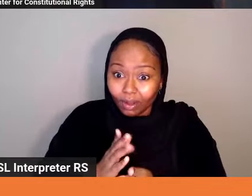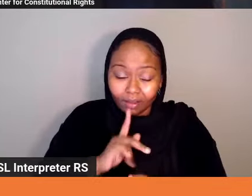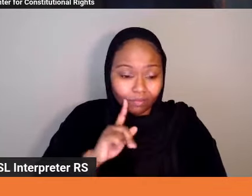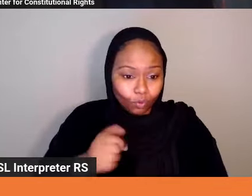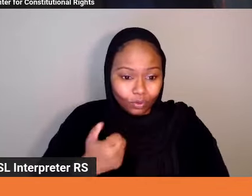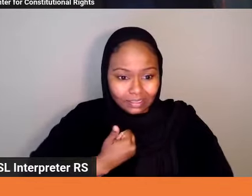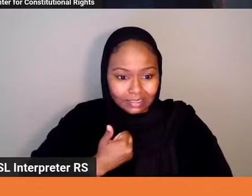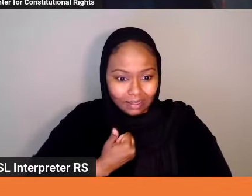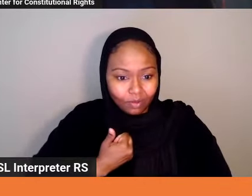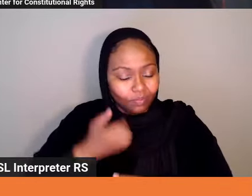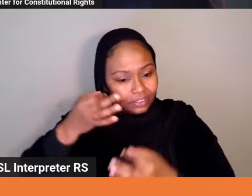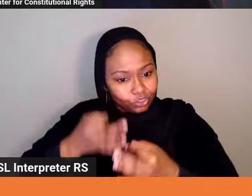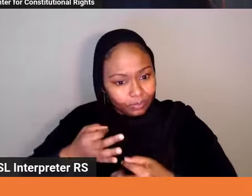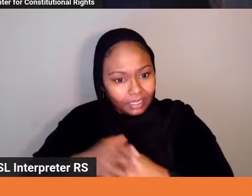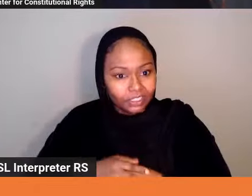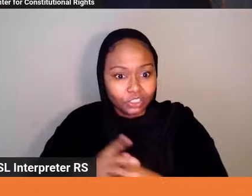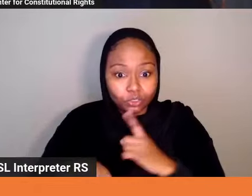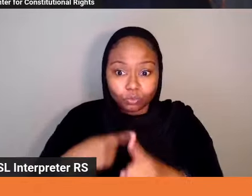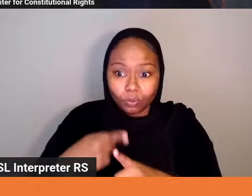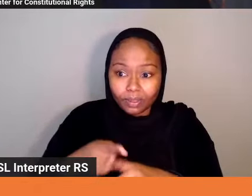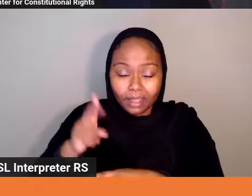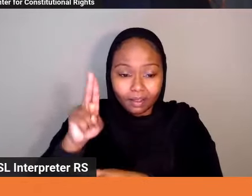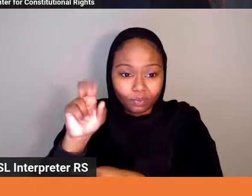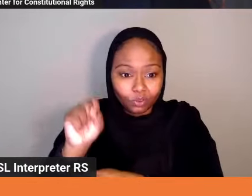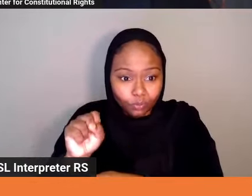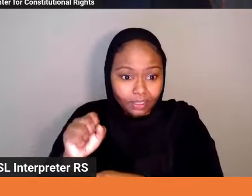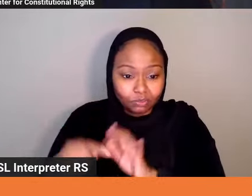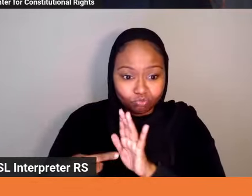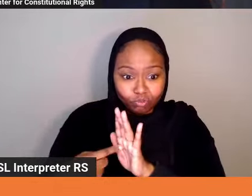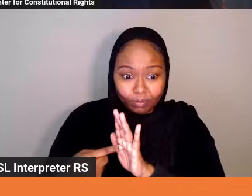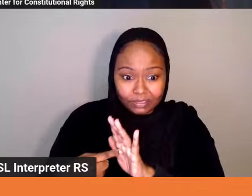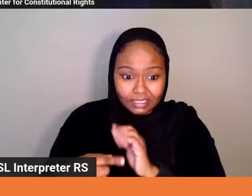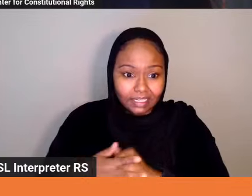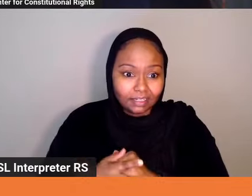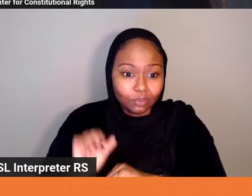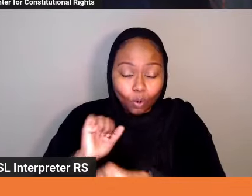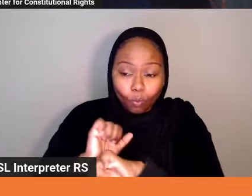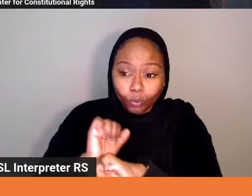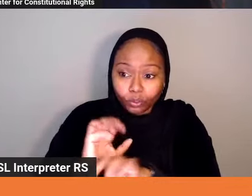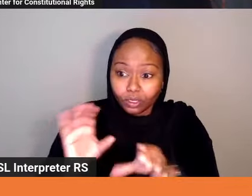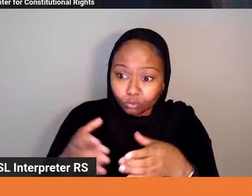special representatives and rapporteurs and working groups